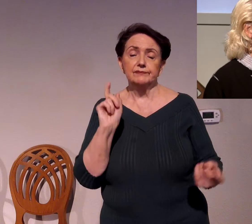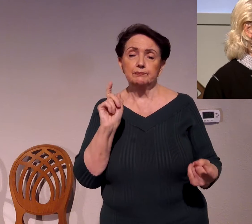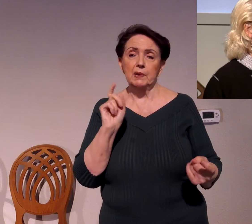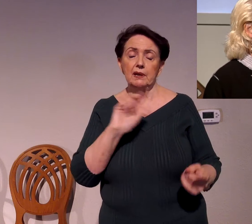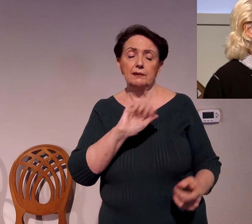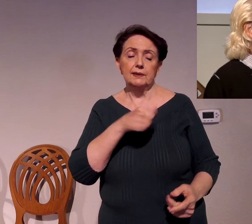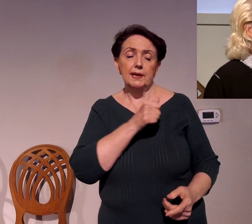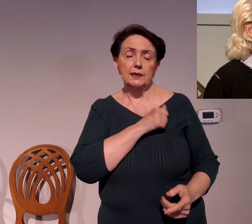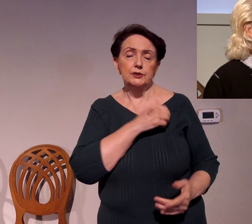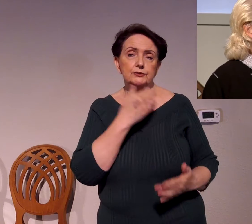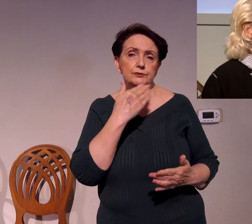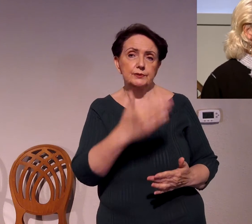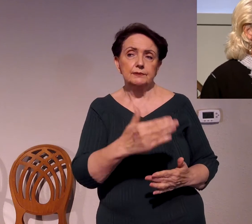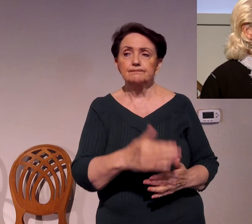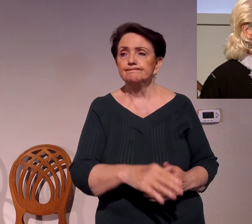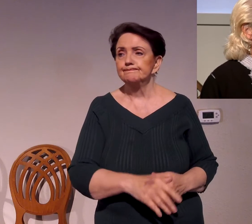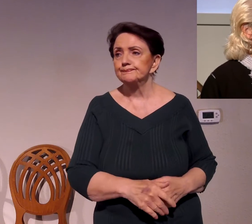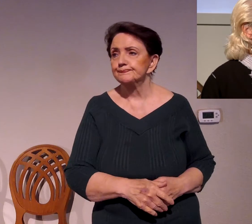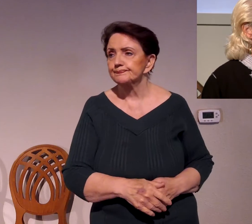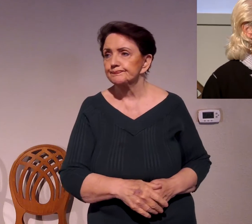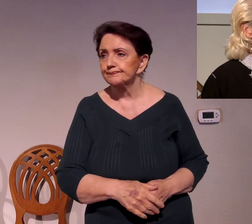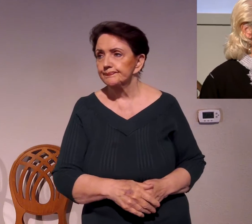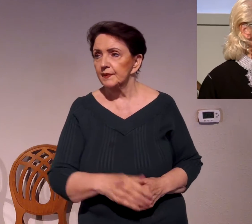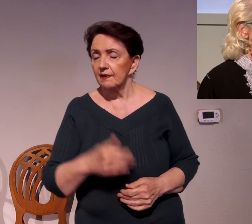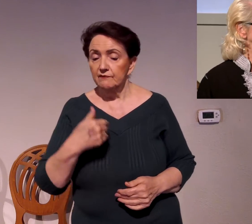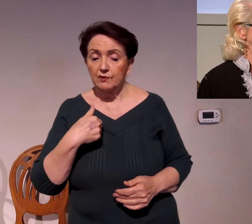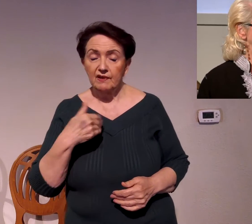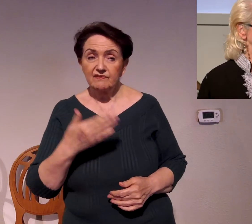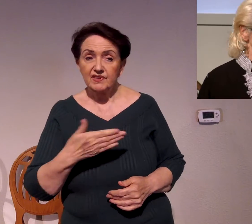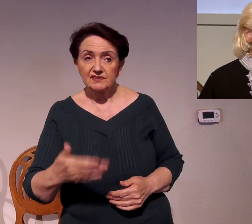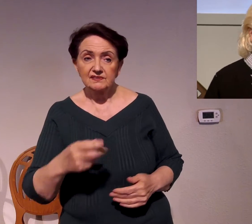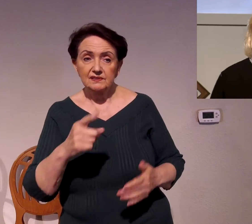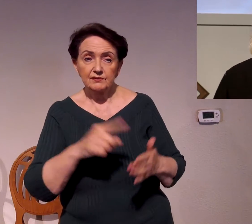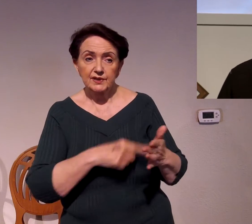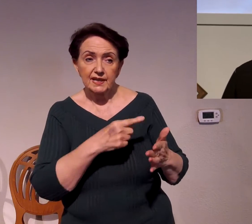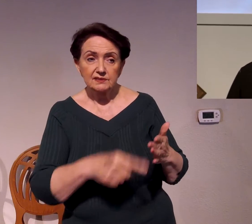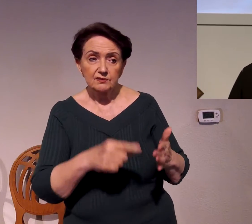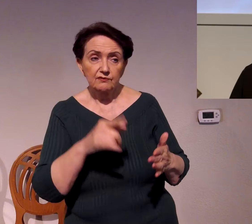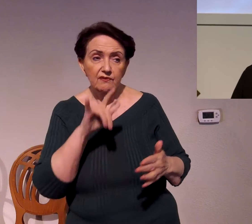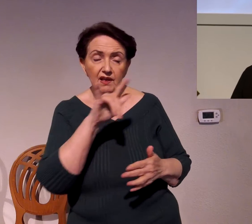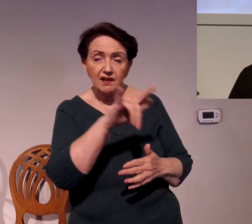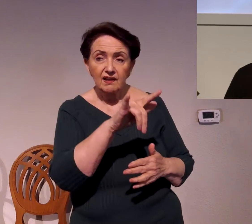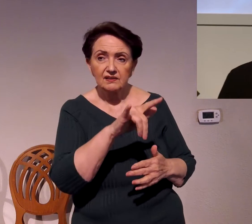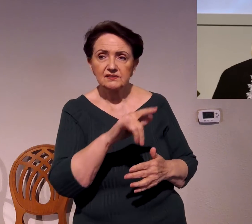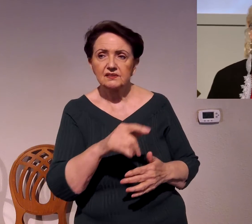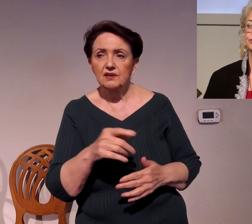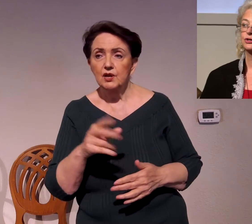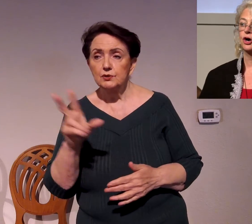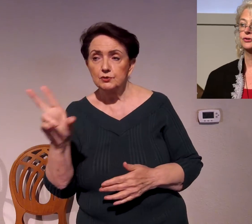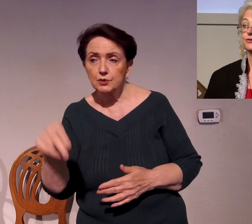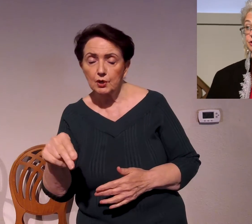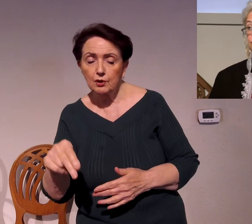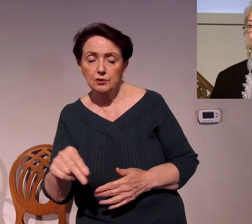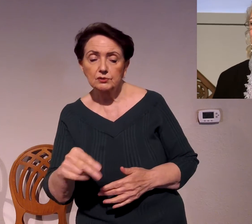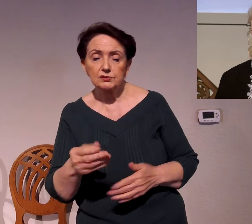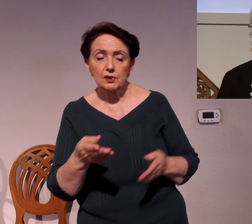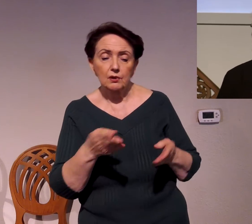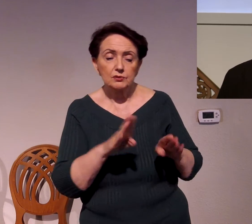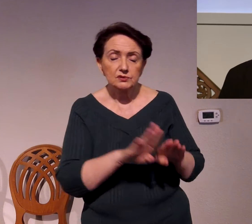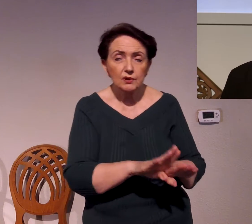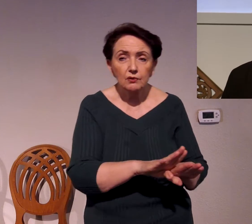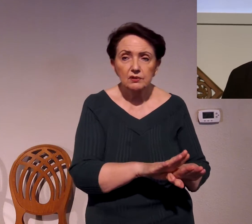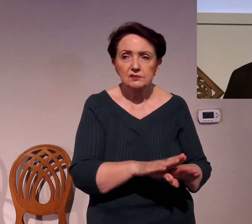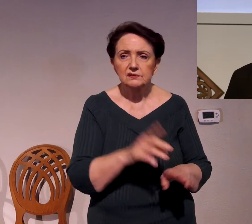it. So when we have things that are canceled flights, no's, closed doors, false starts, didn't